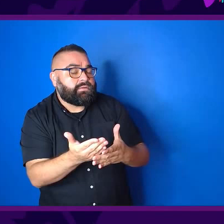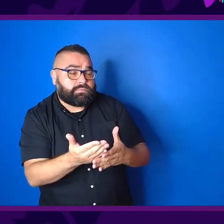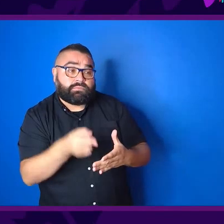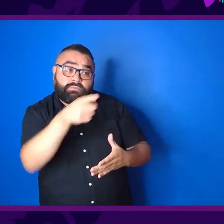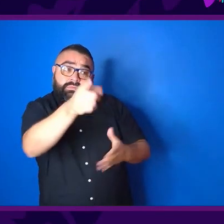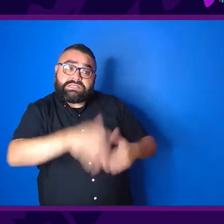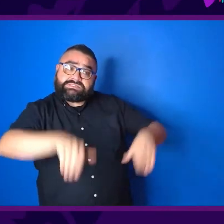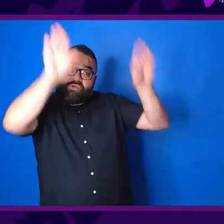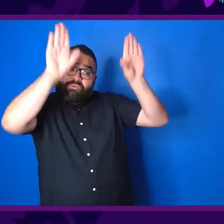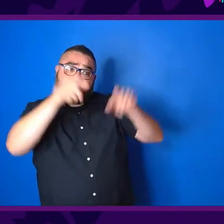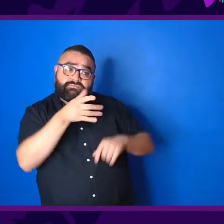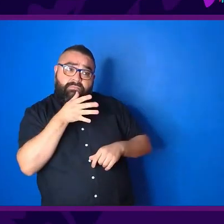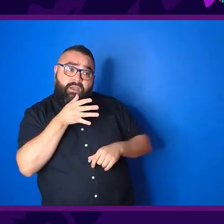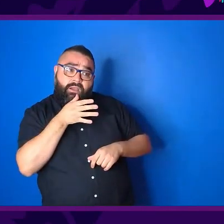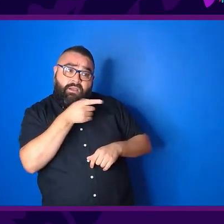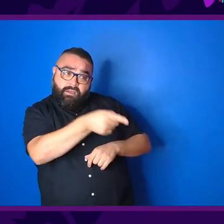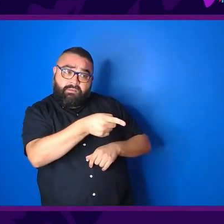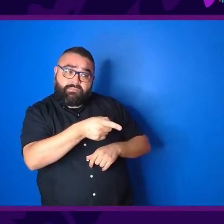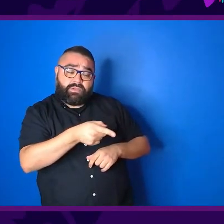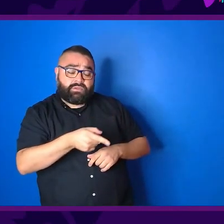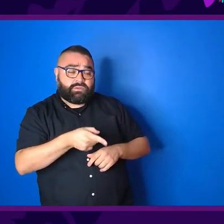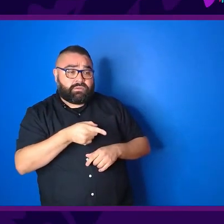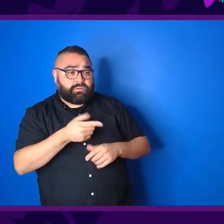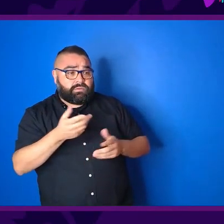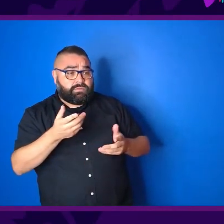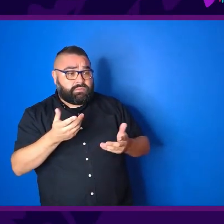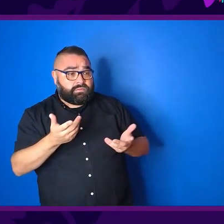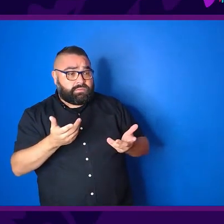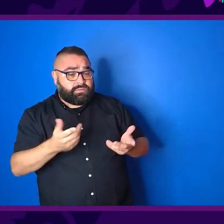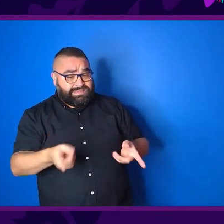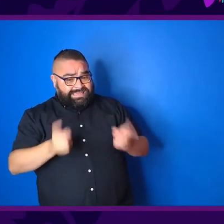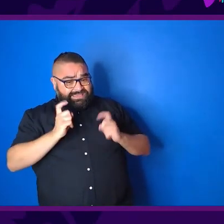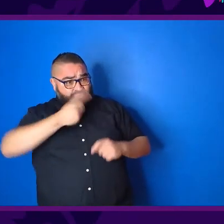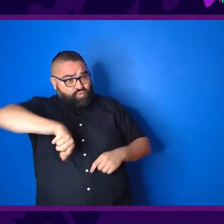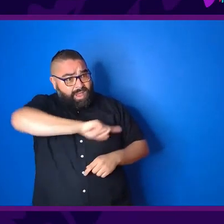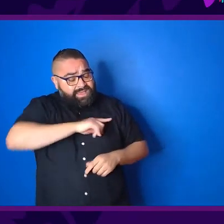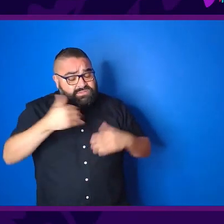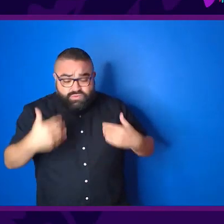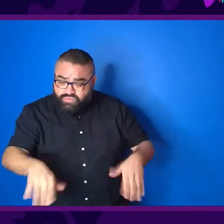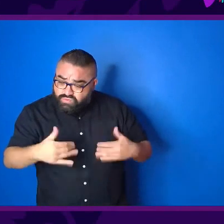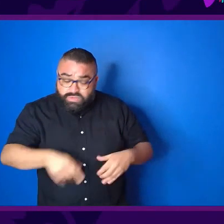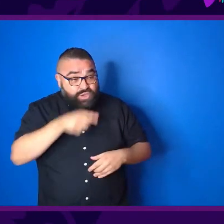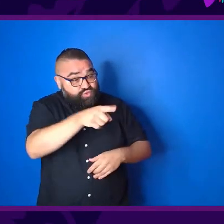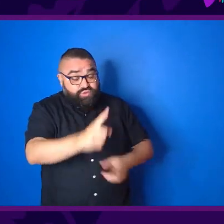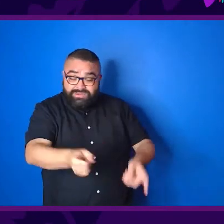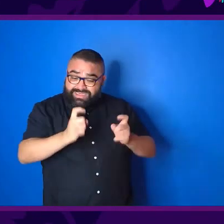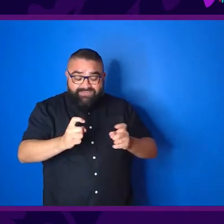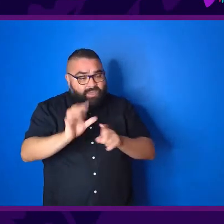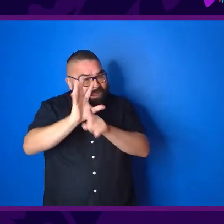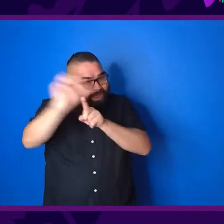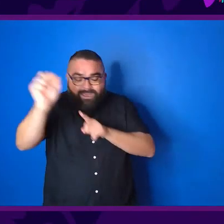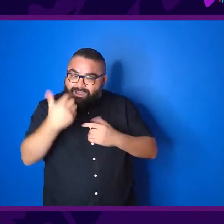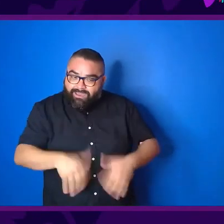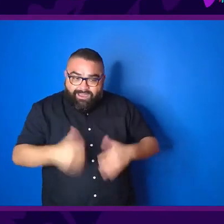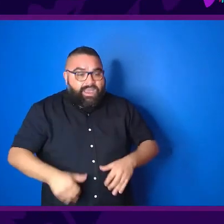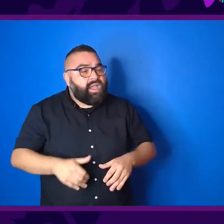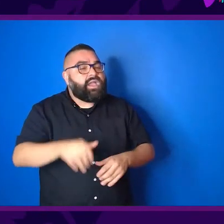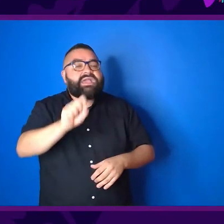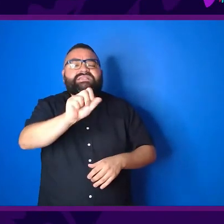to us. And what you've given to us has been monumental in scope. Si se puede, without you, there's no si se